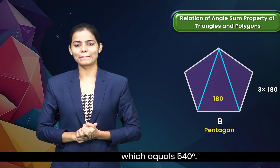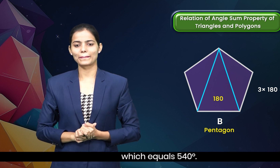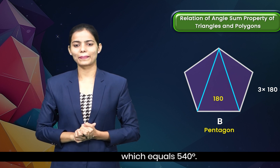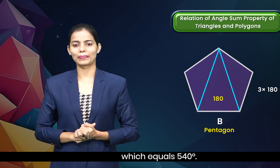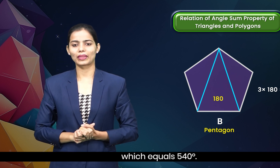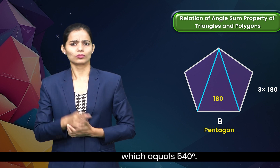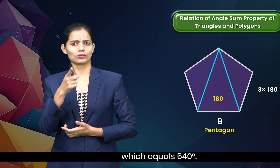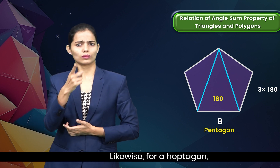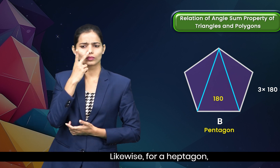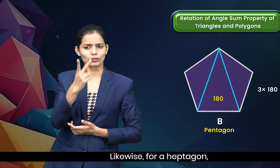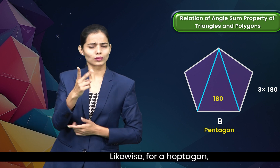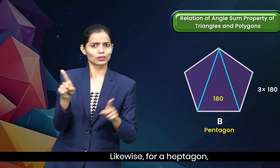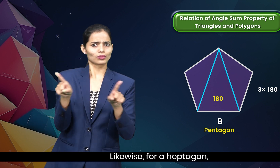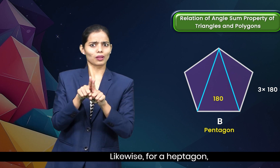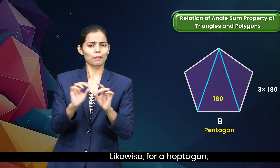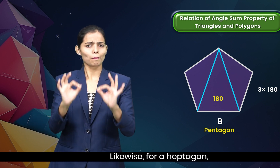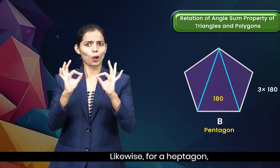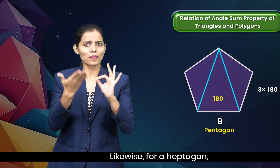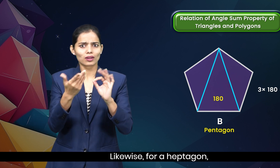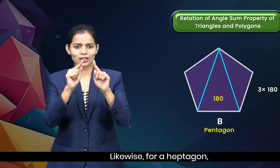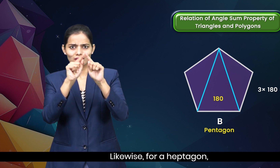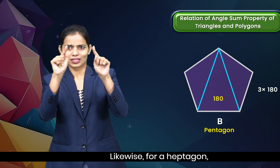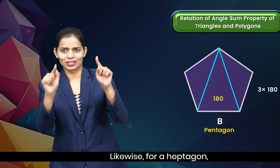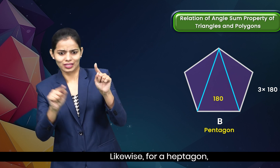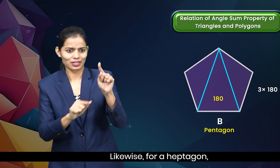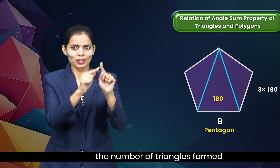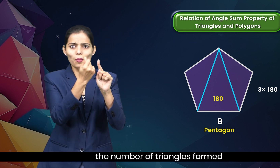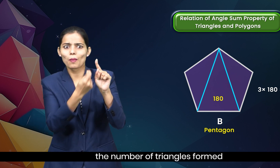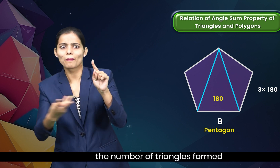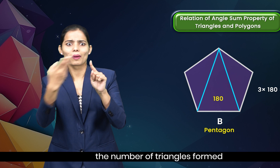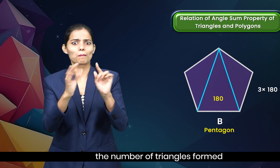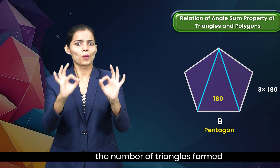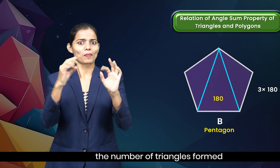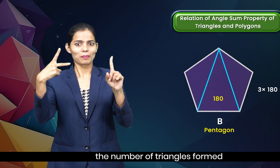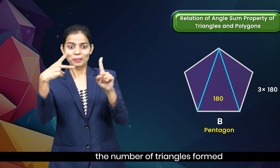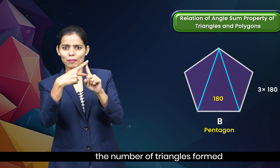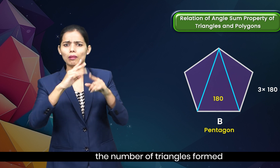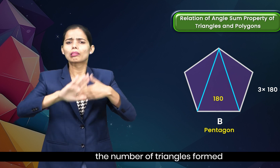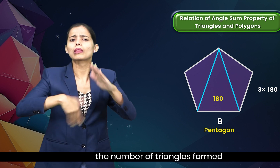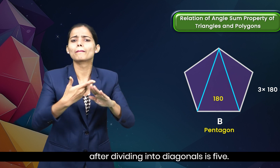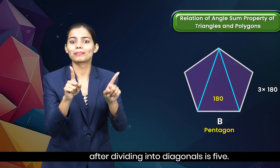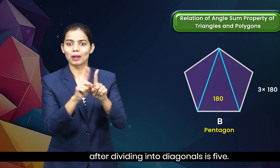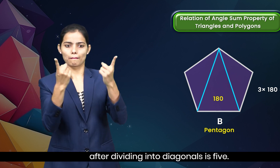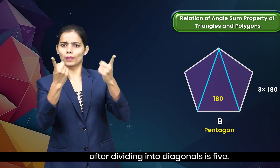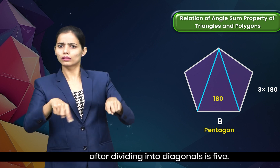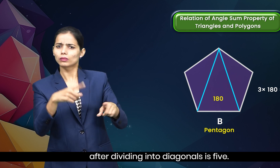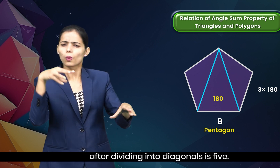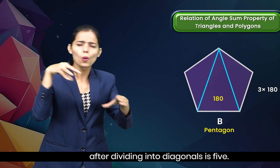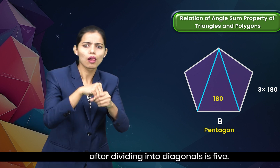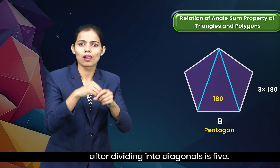540 degree. Likewise, for a heptagon, the number of triangles formed after dividing into